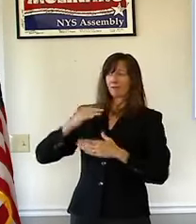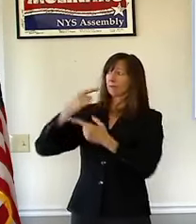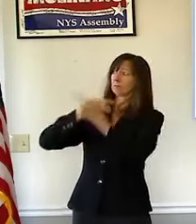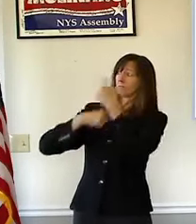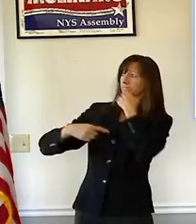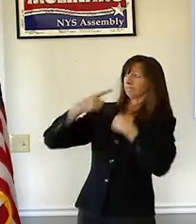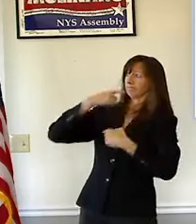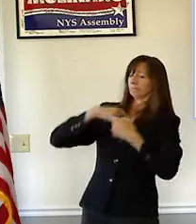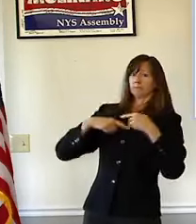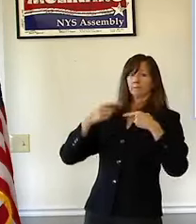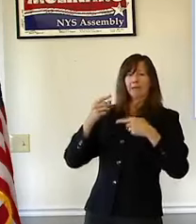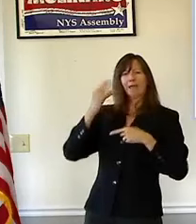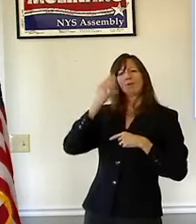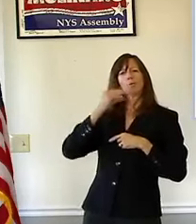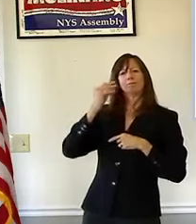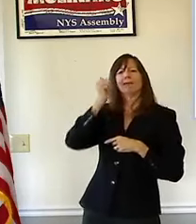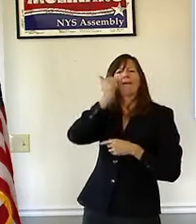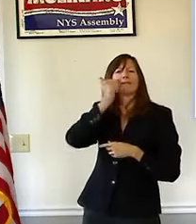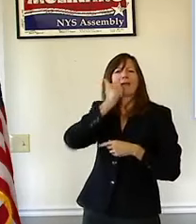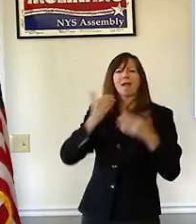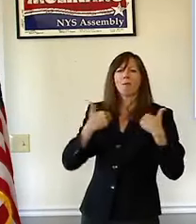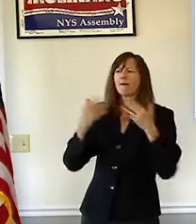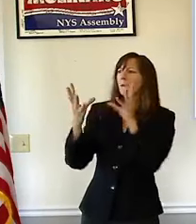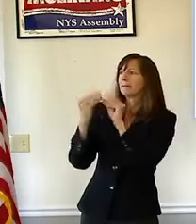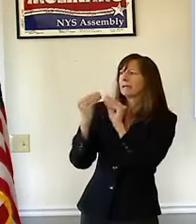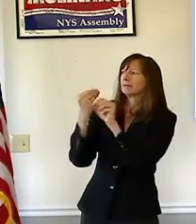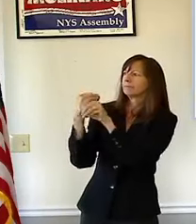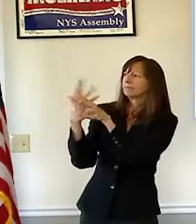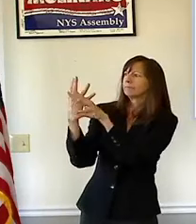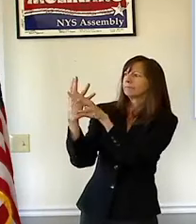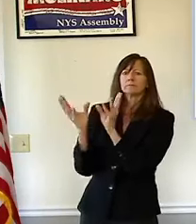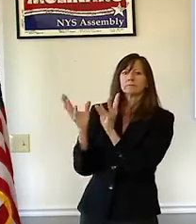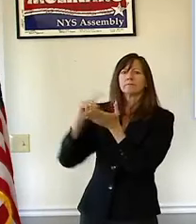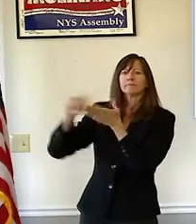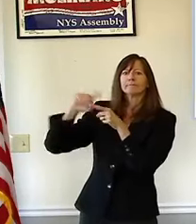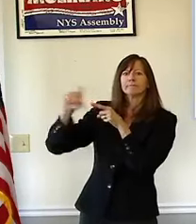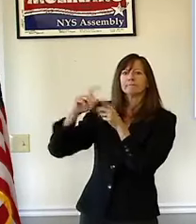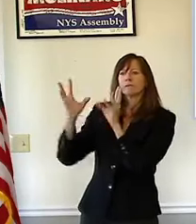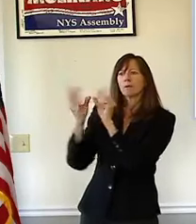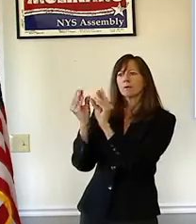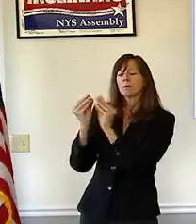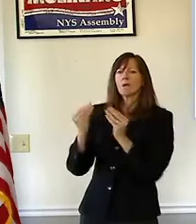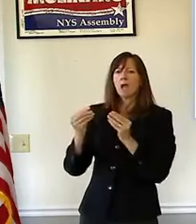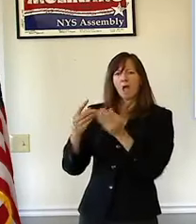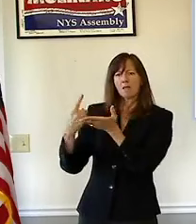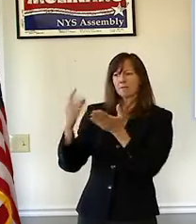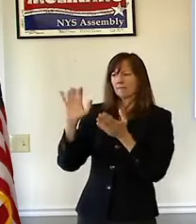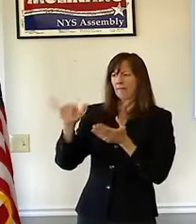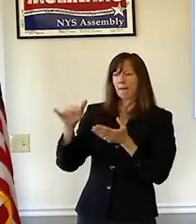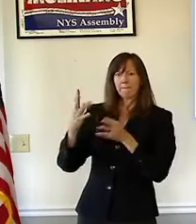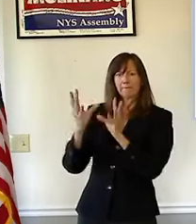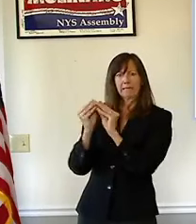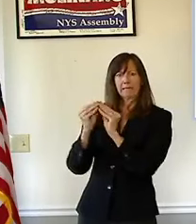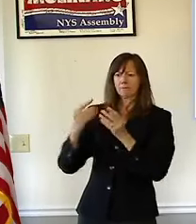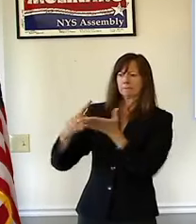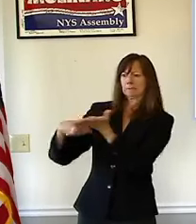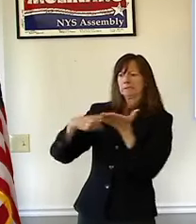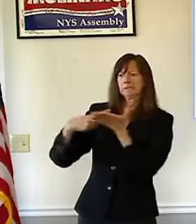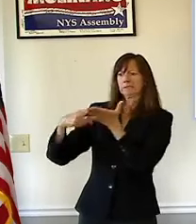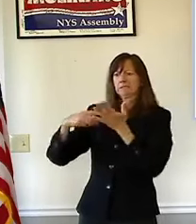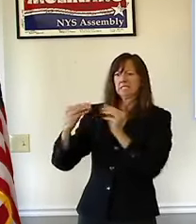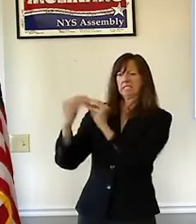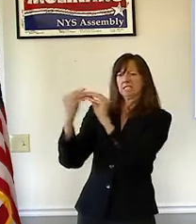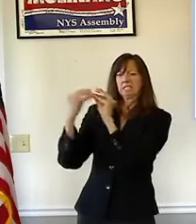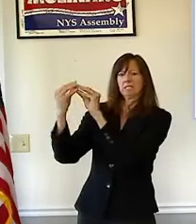daily meetings, at our request, responses to questions. Quite frankly, these calls get very contentious, and the response has been that malls, movie theaters,